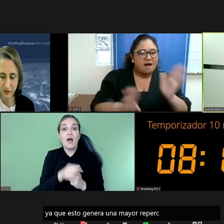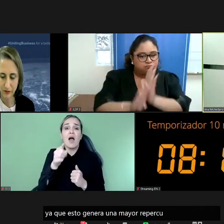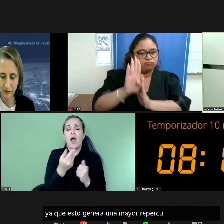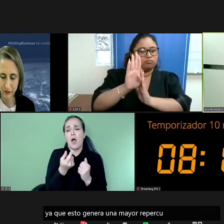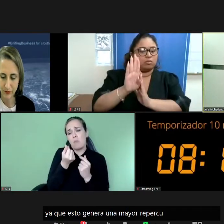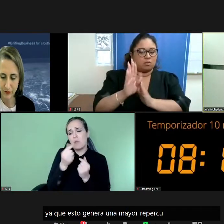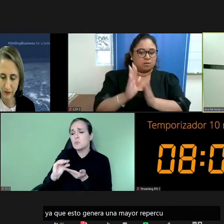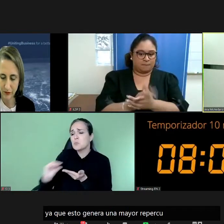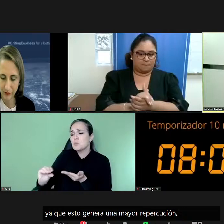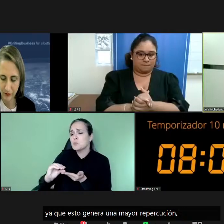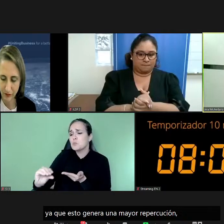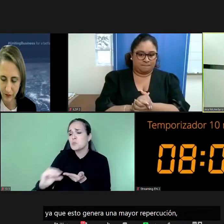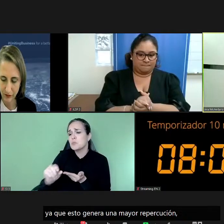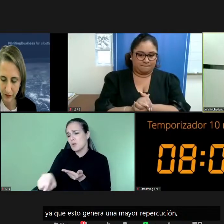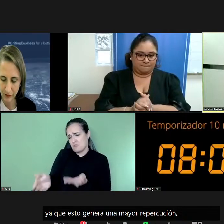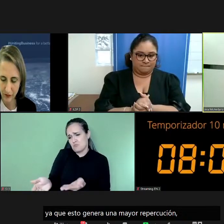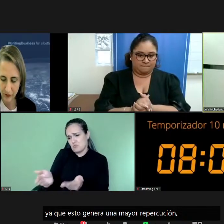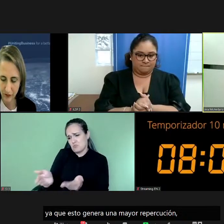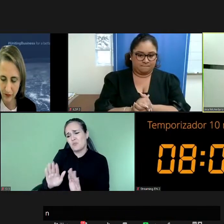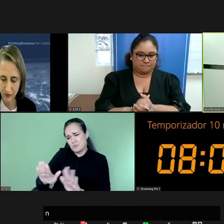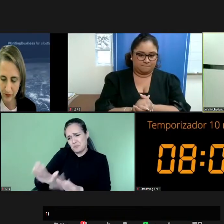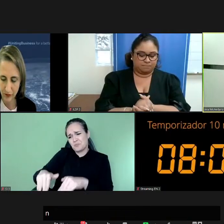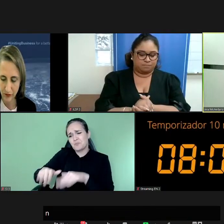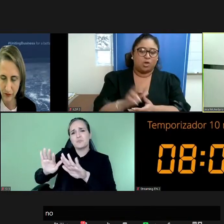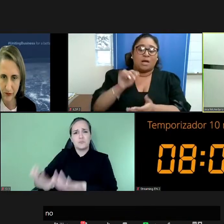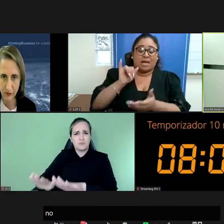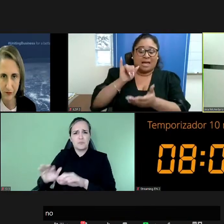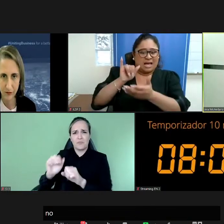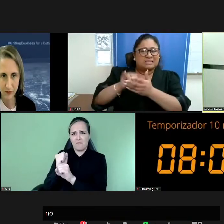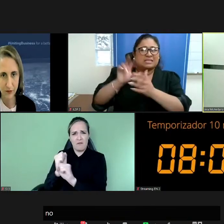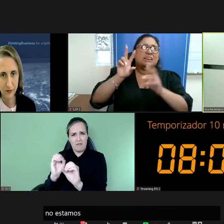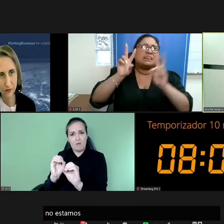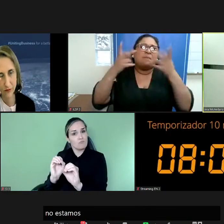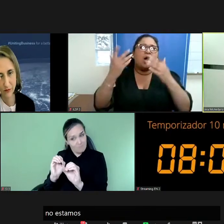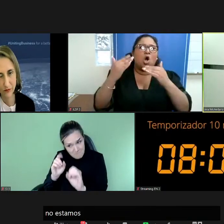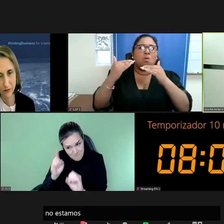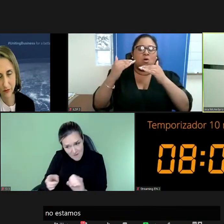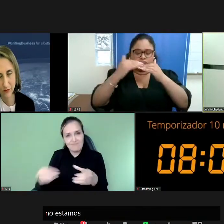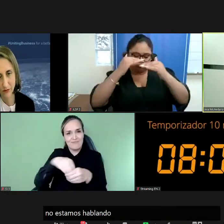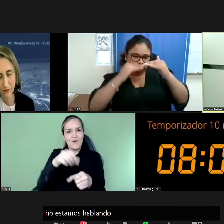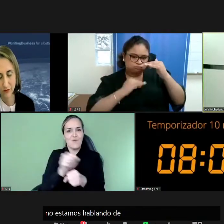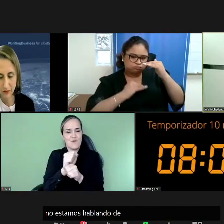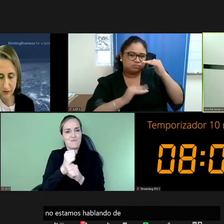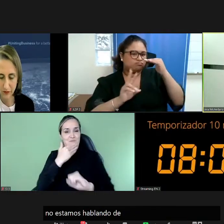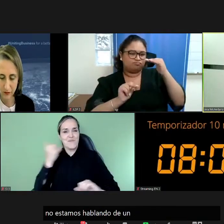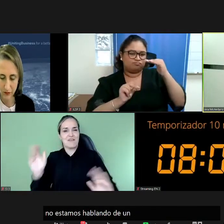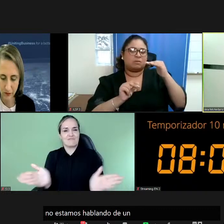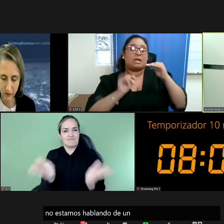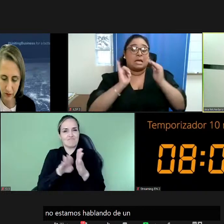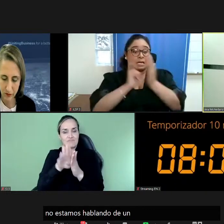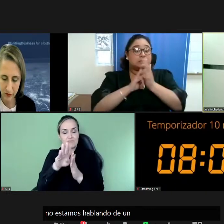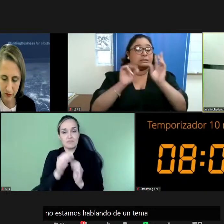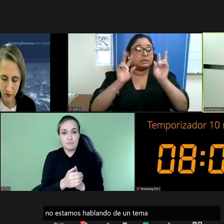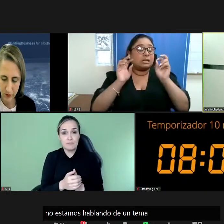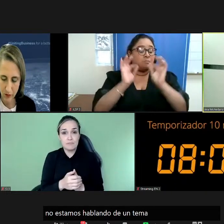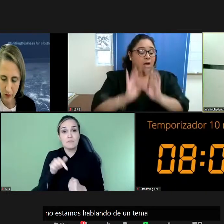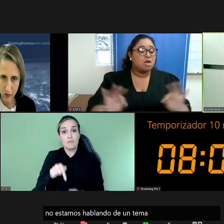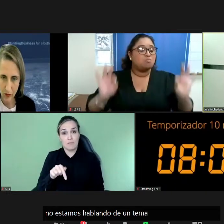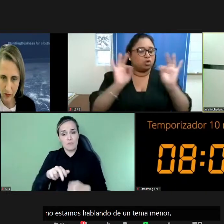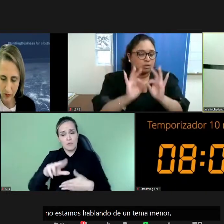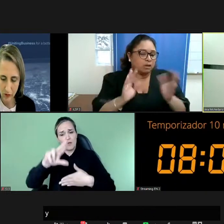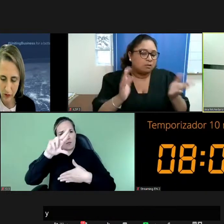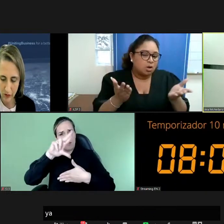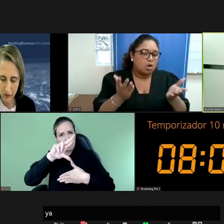that the transfer of profit to the citizens themselves this is not something mine or as it's been said in a